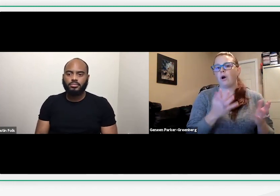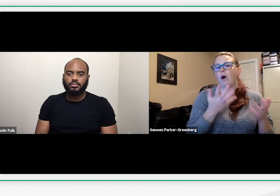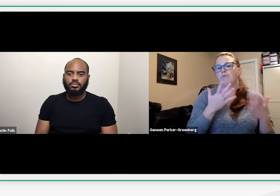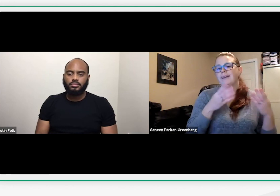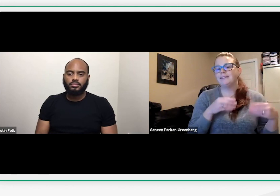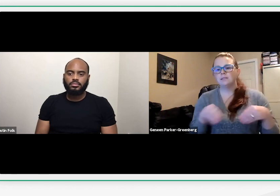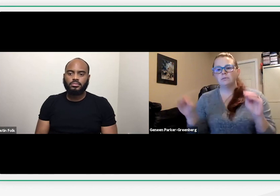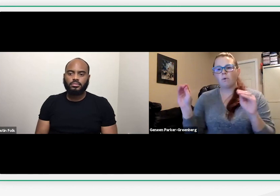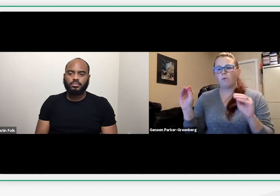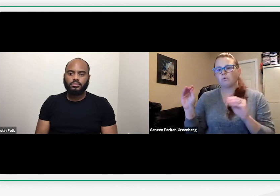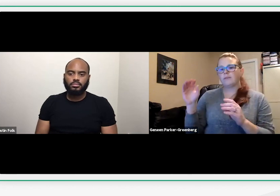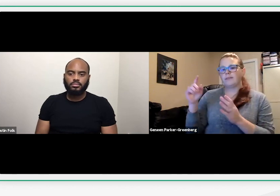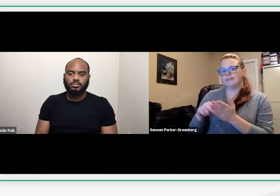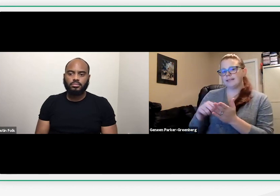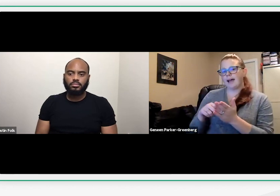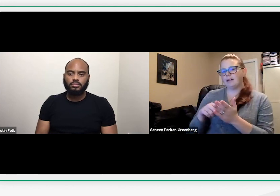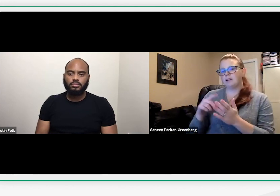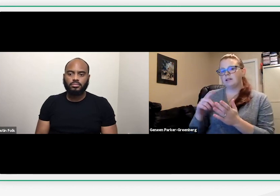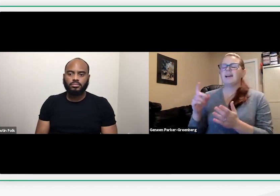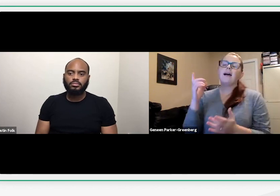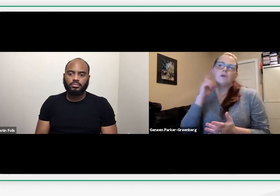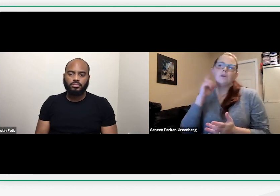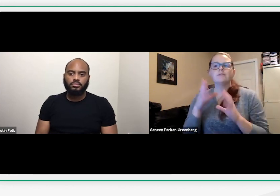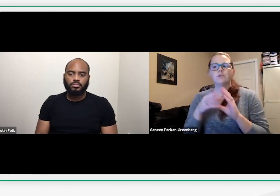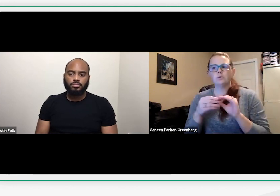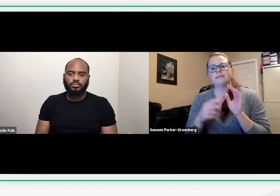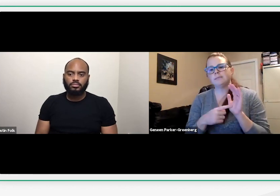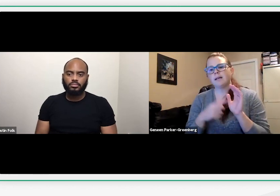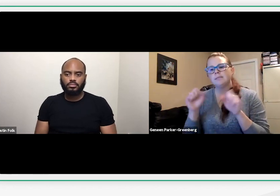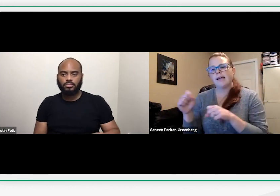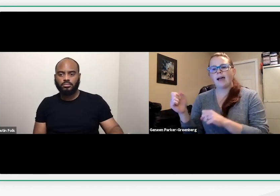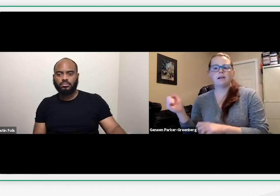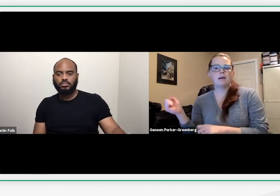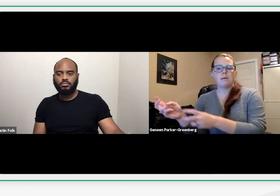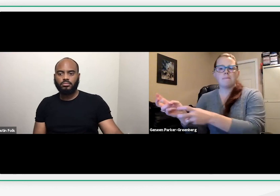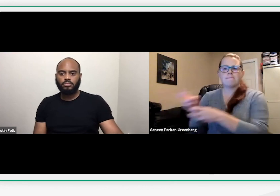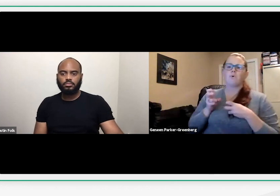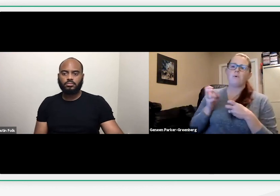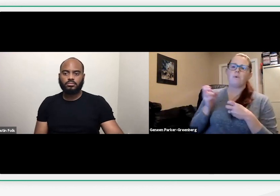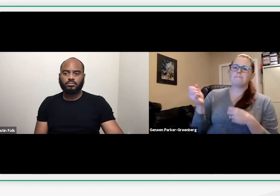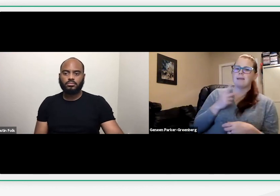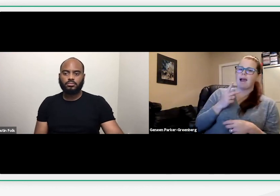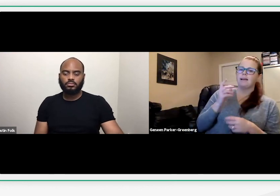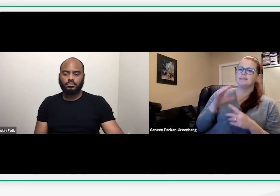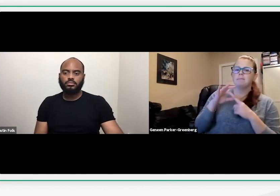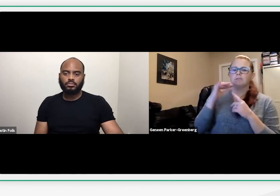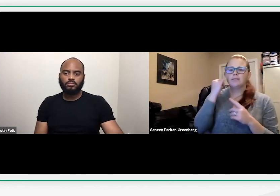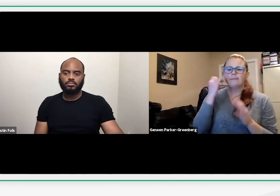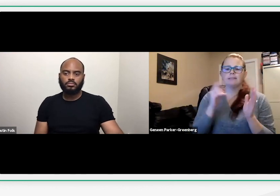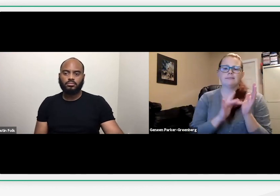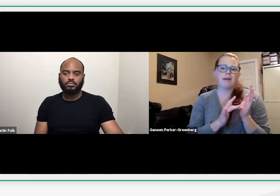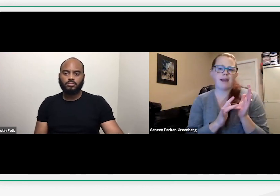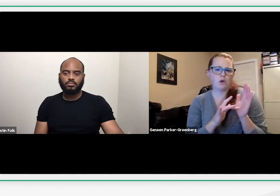it's possible that the original creditor has already sold your debt. I have heard sometimes